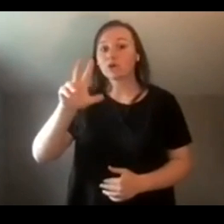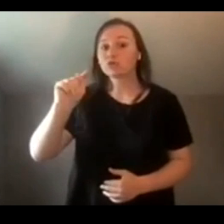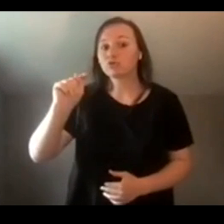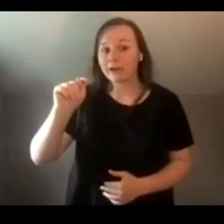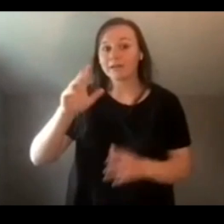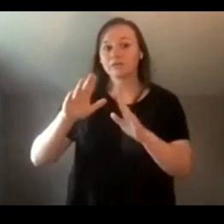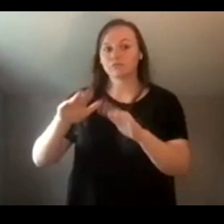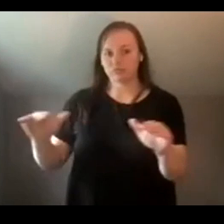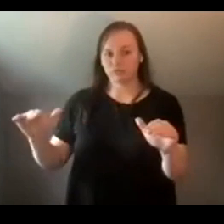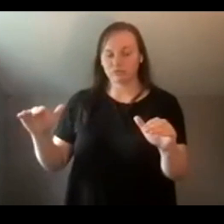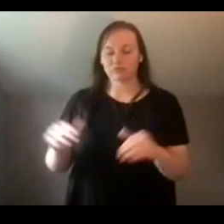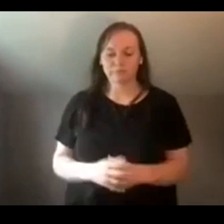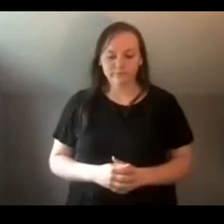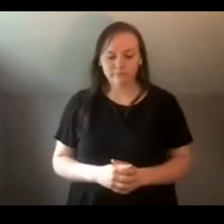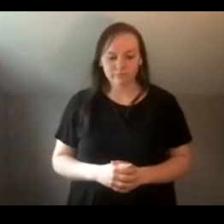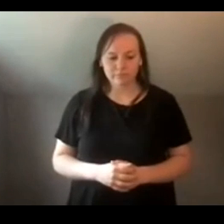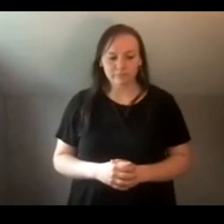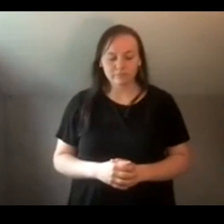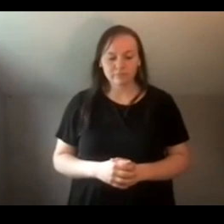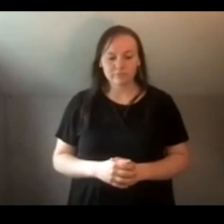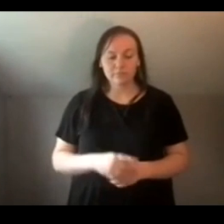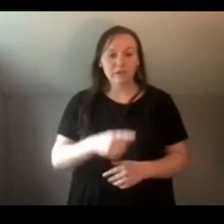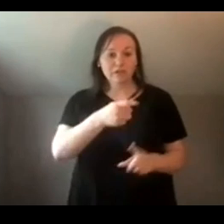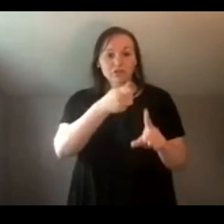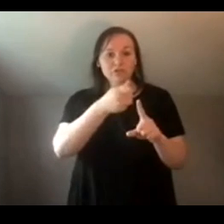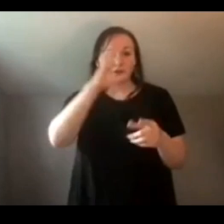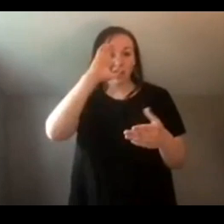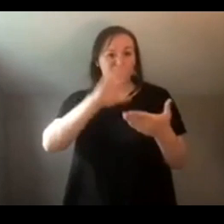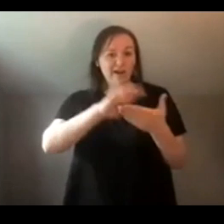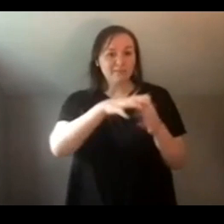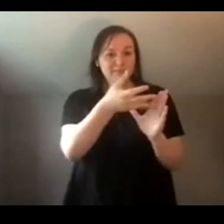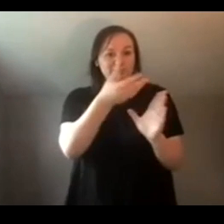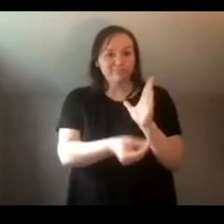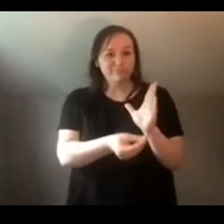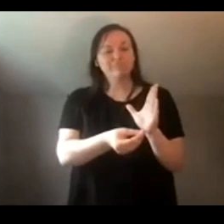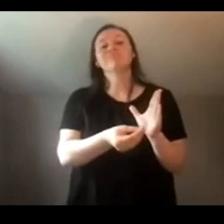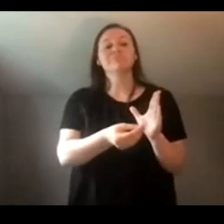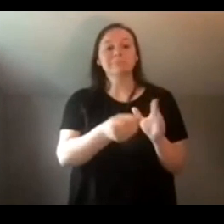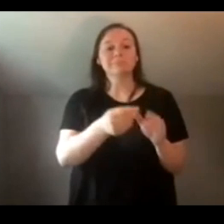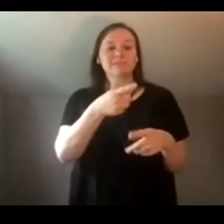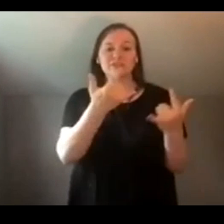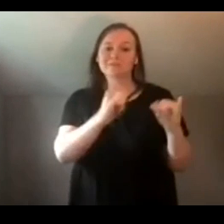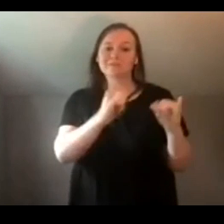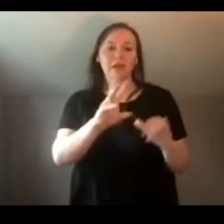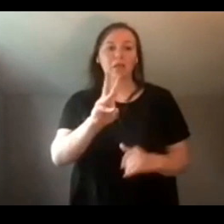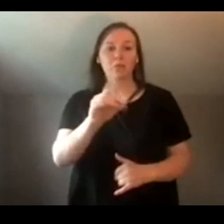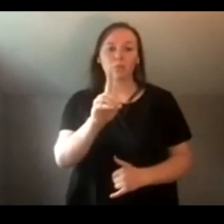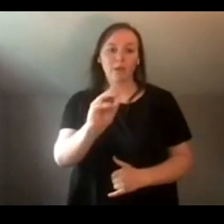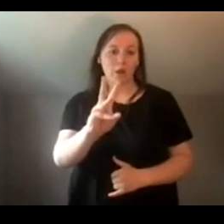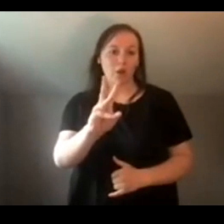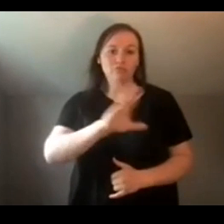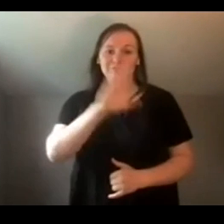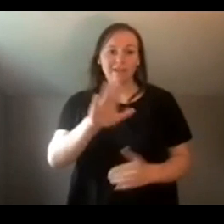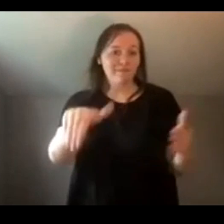1896, and she was a widow, has been a widow ever since. Several years ago, she bought